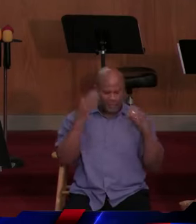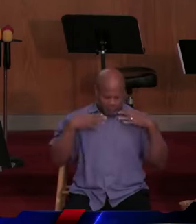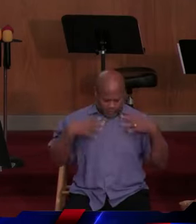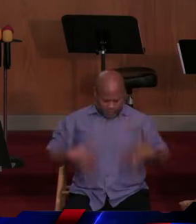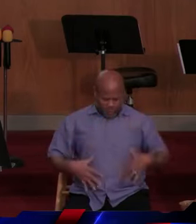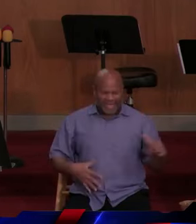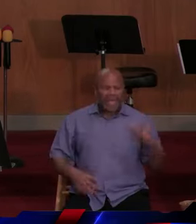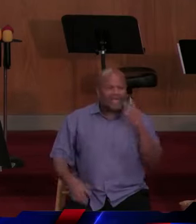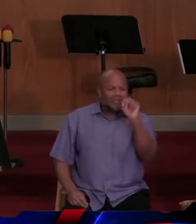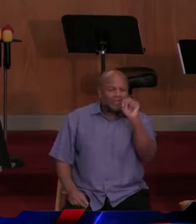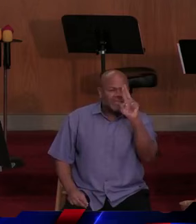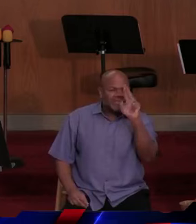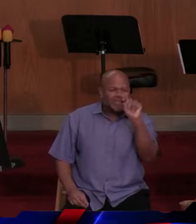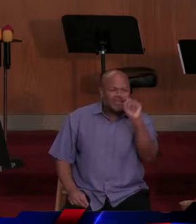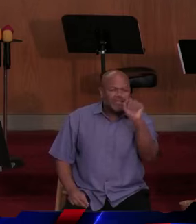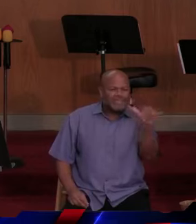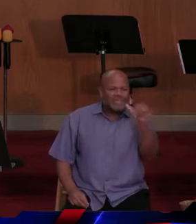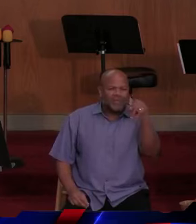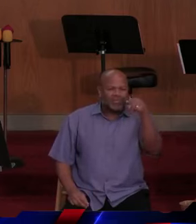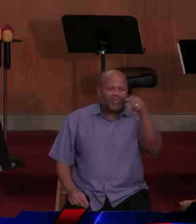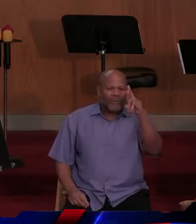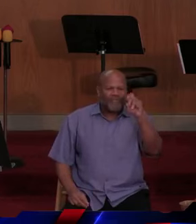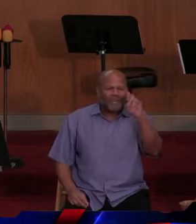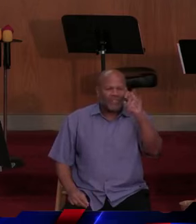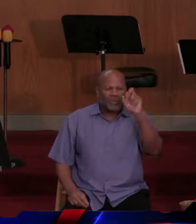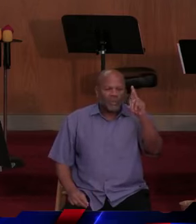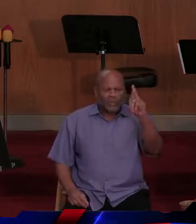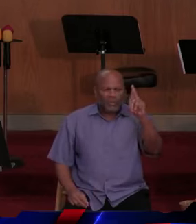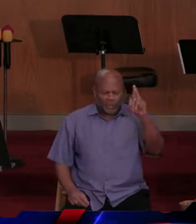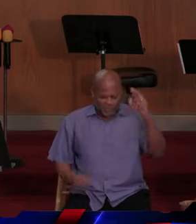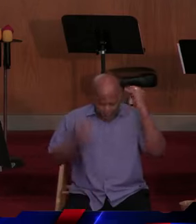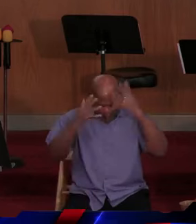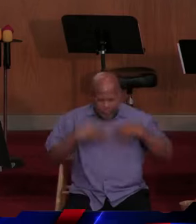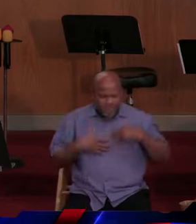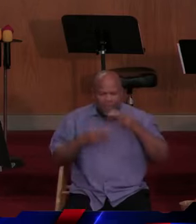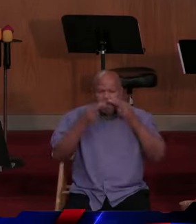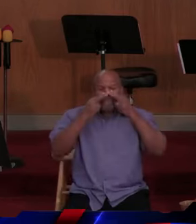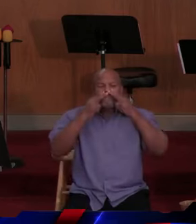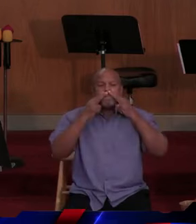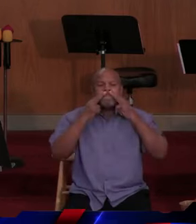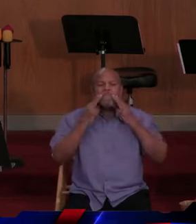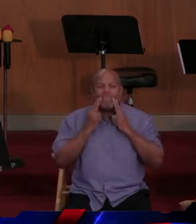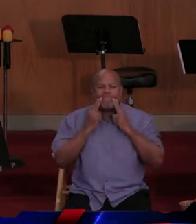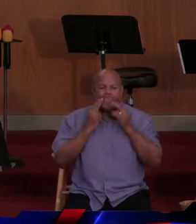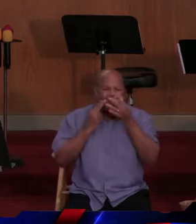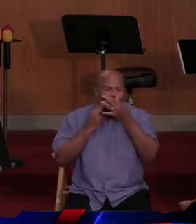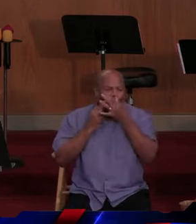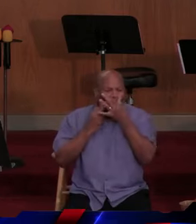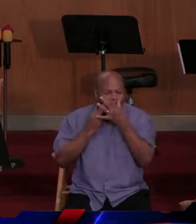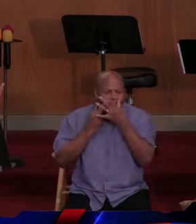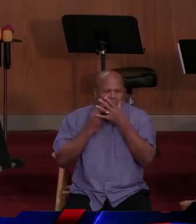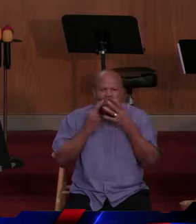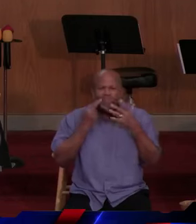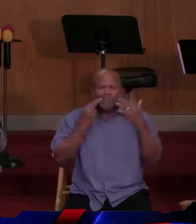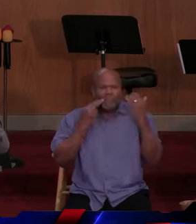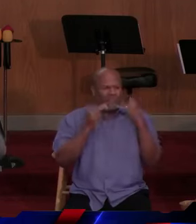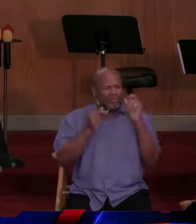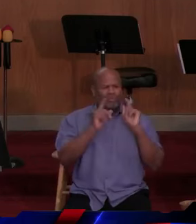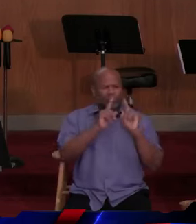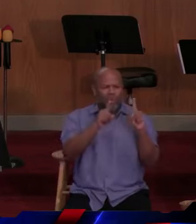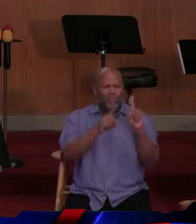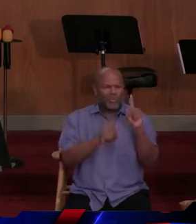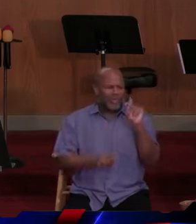a mustache, hat, etc., etc. He was quoted as to say he would knock on the apartment doors in Thousand